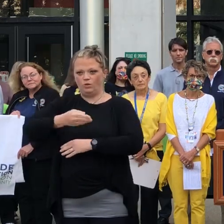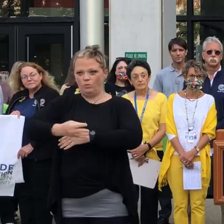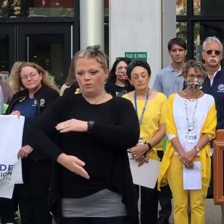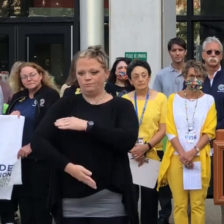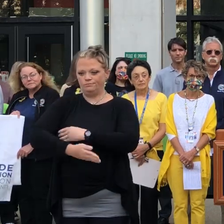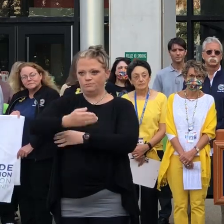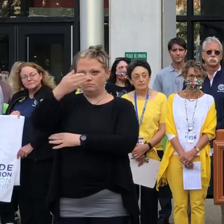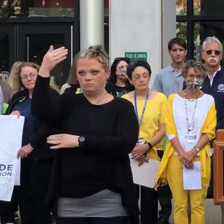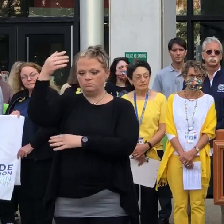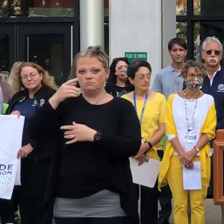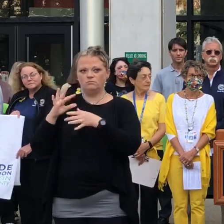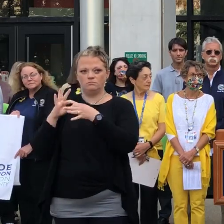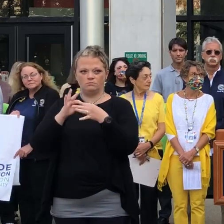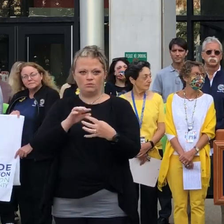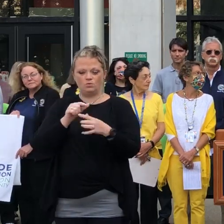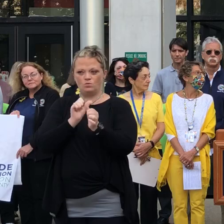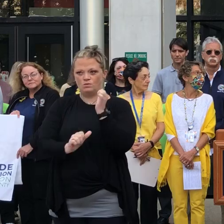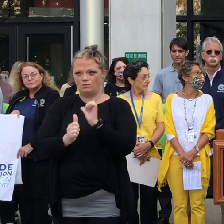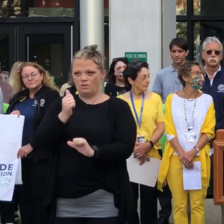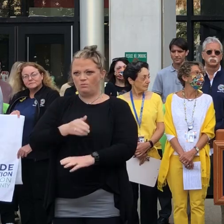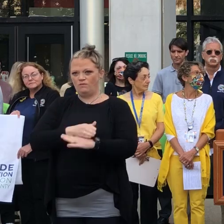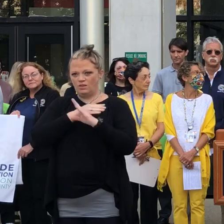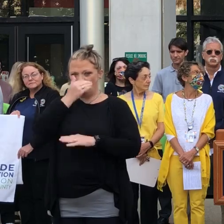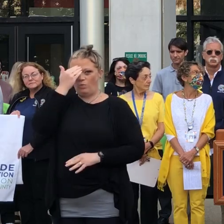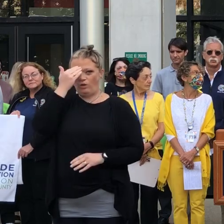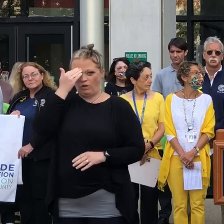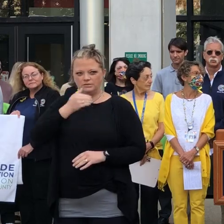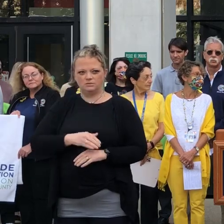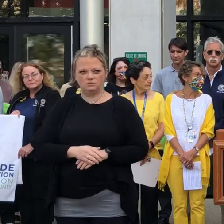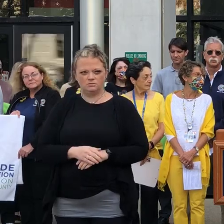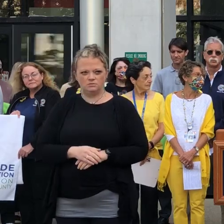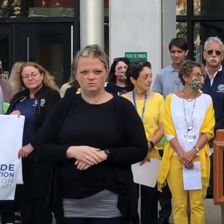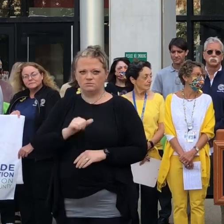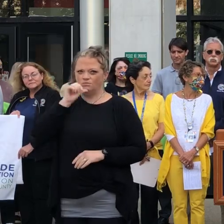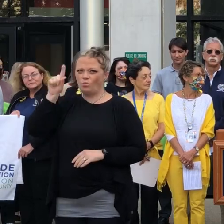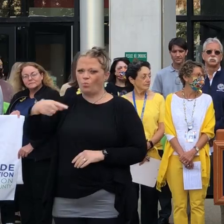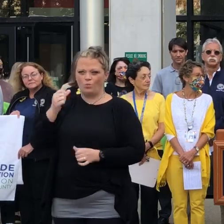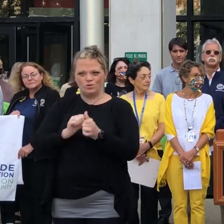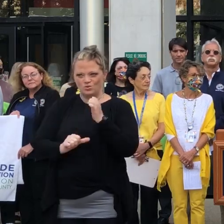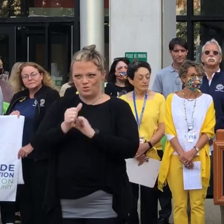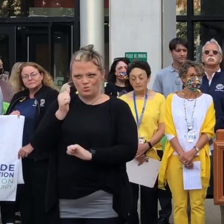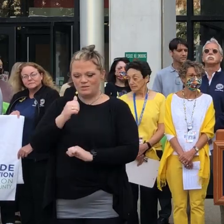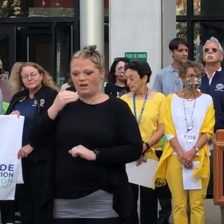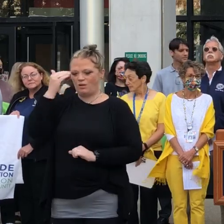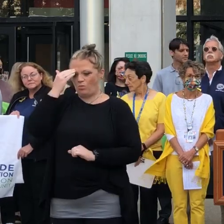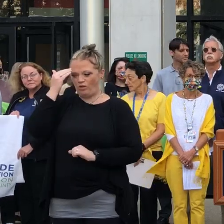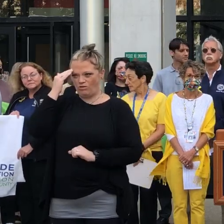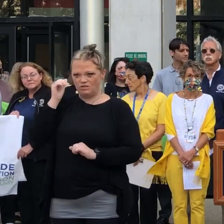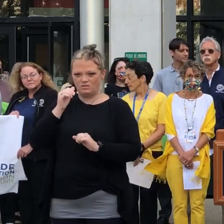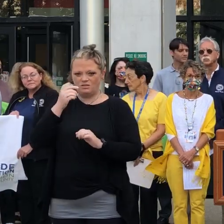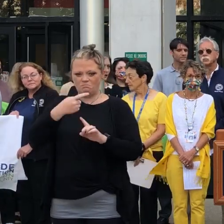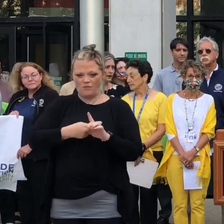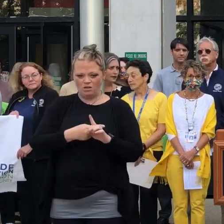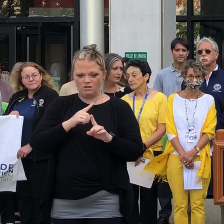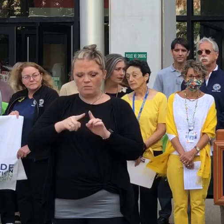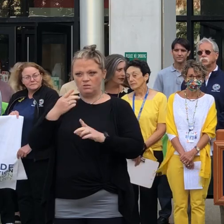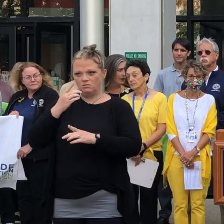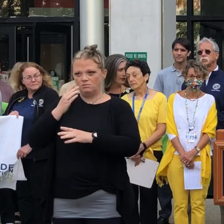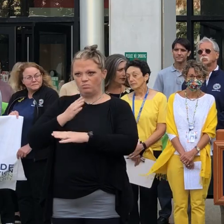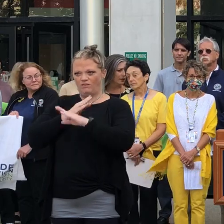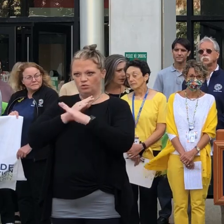the flag with regards to suicide prevention awareness. This is not only Suicide Prevention Awareness Month, it's Suicide Prevention Awareness